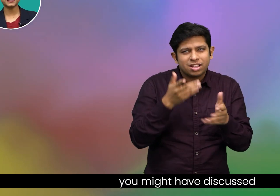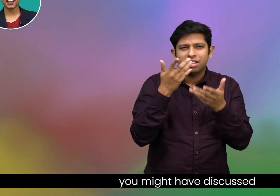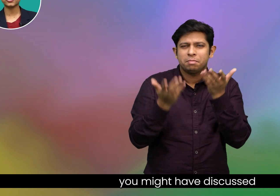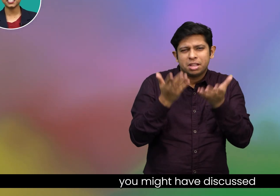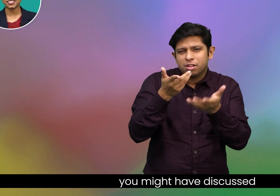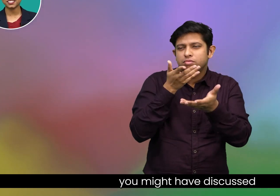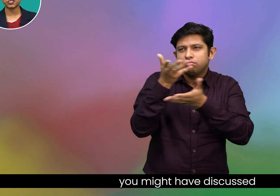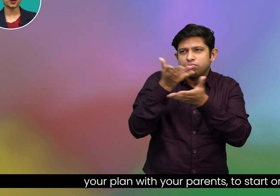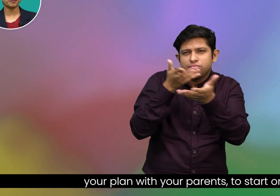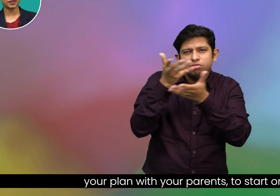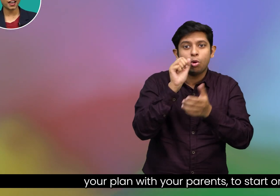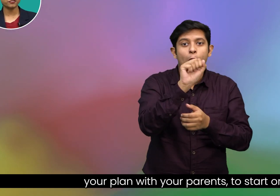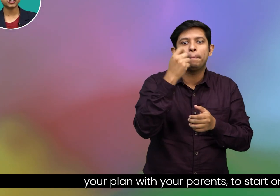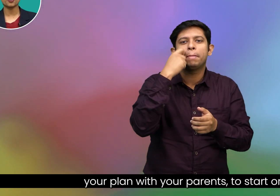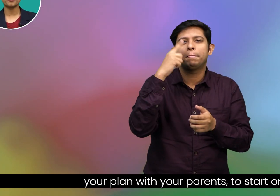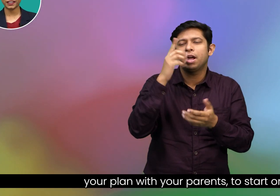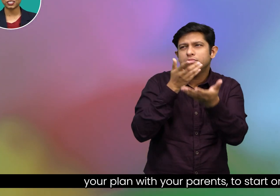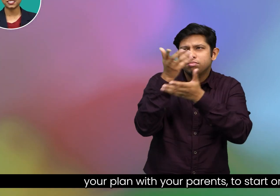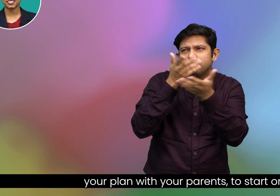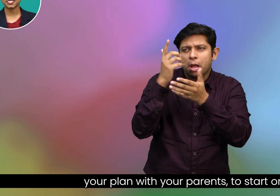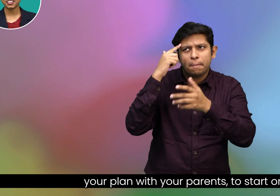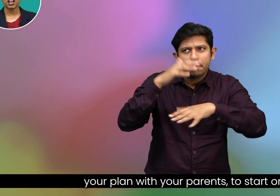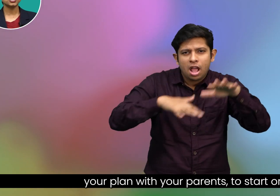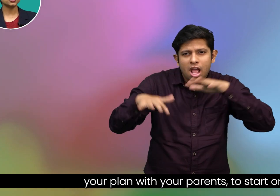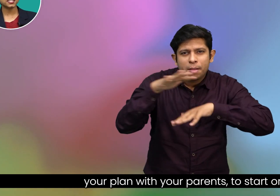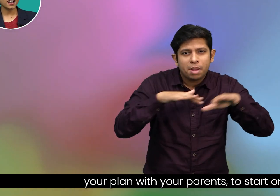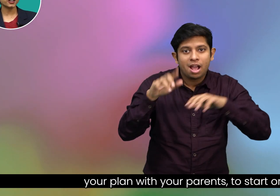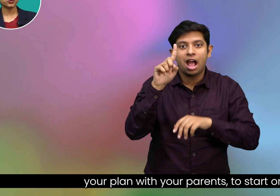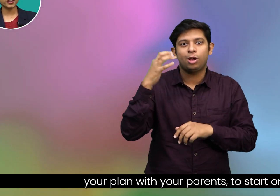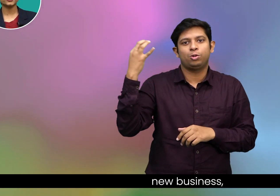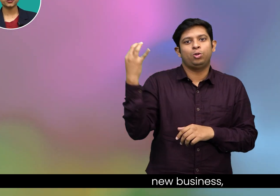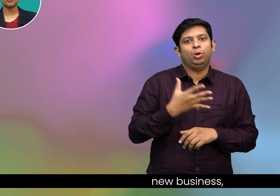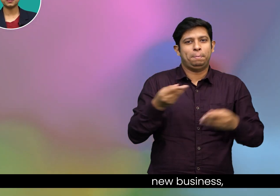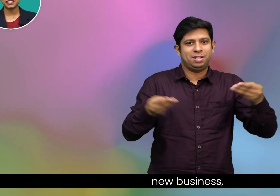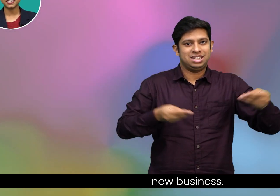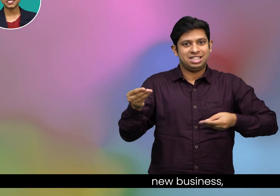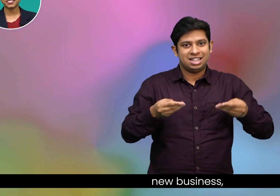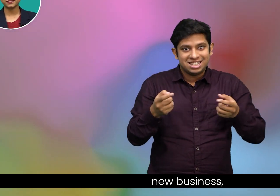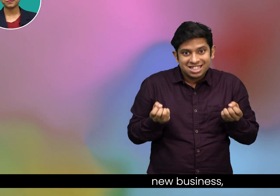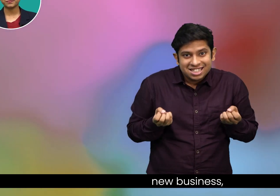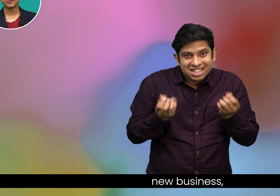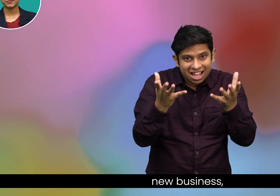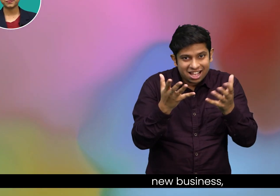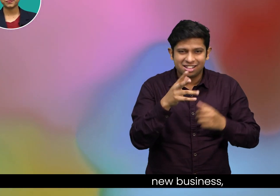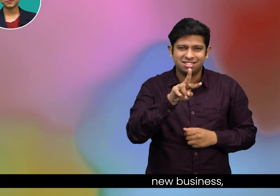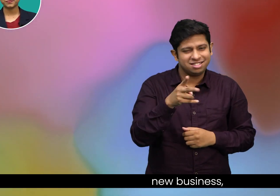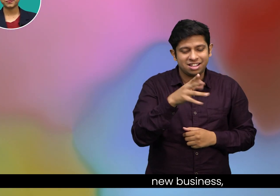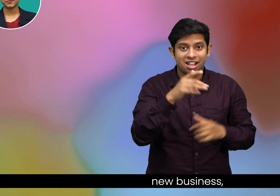you might have discussed your plan with your parents to start one new business.